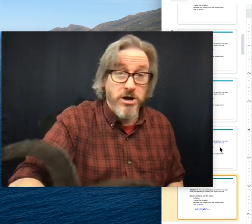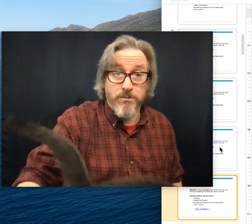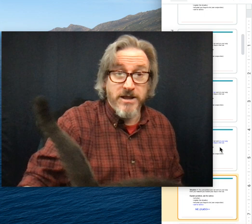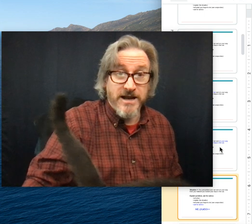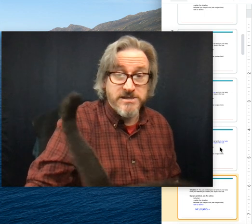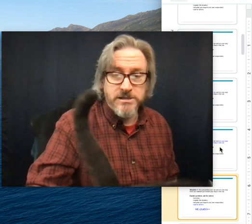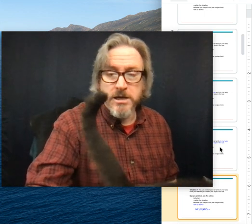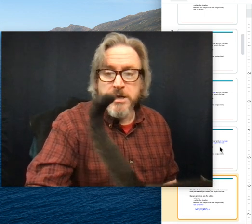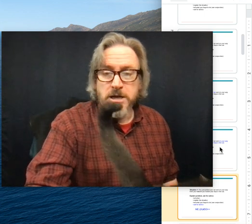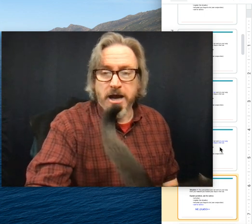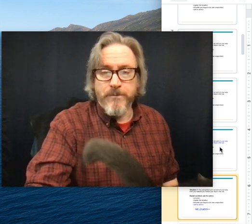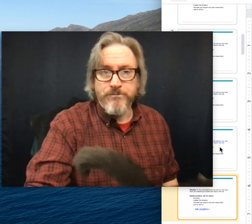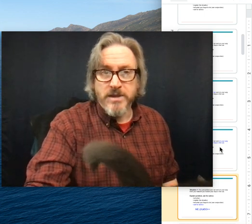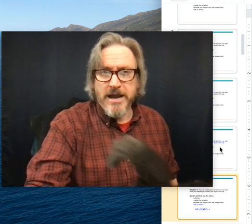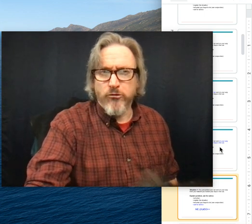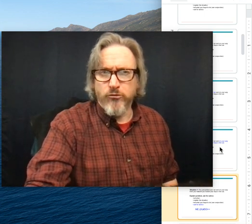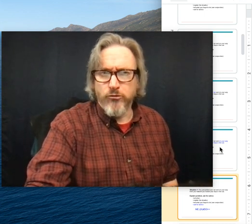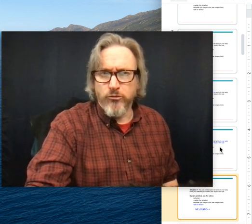more and more complex.